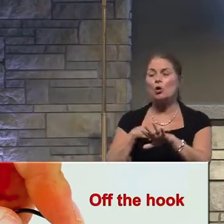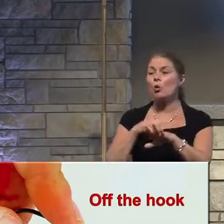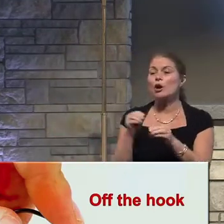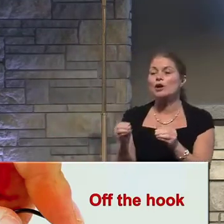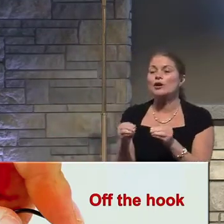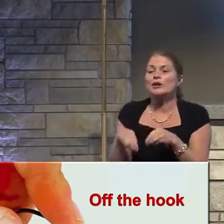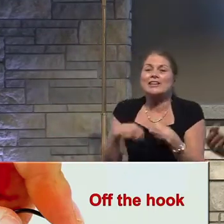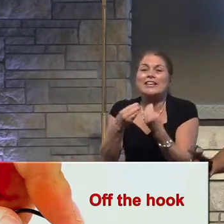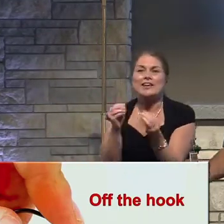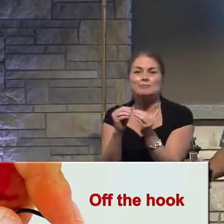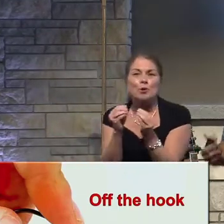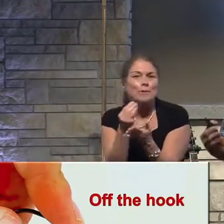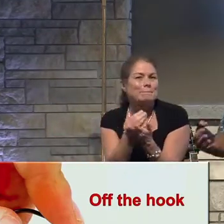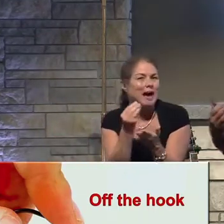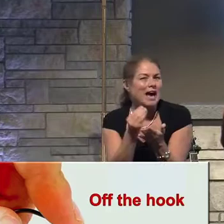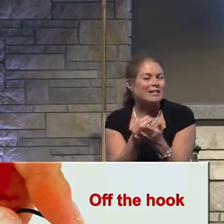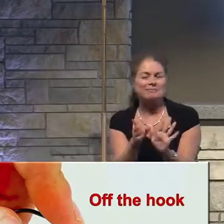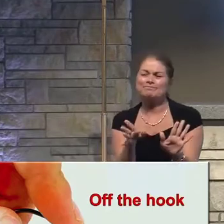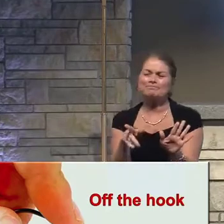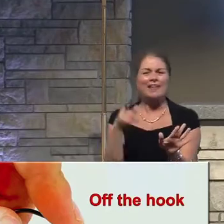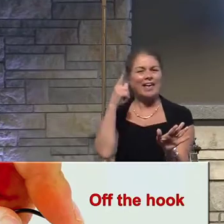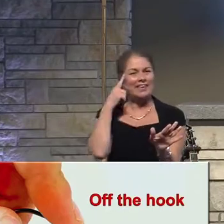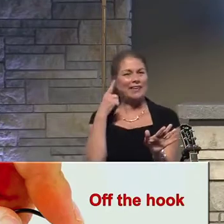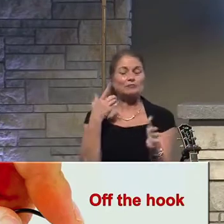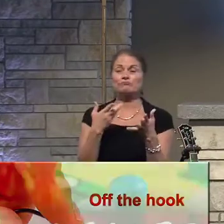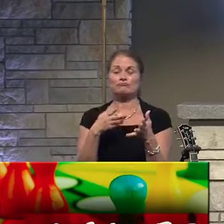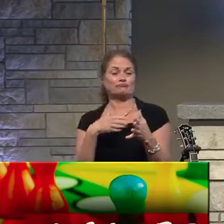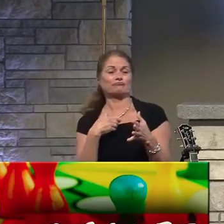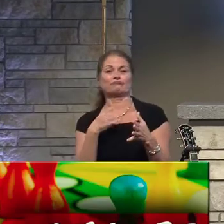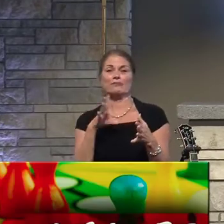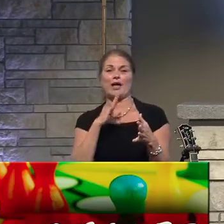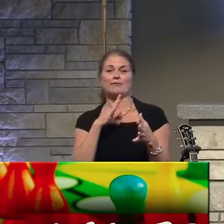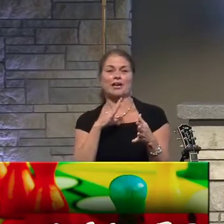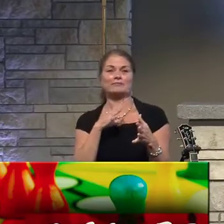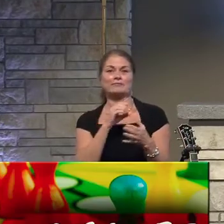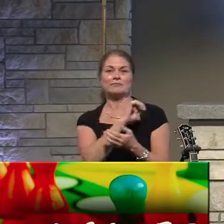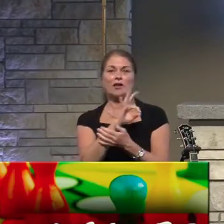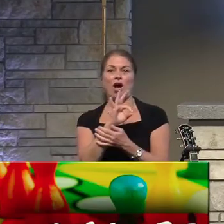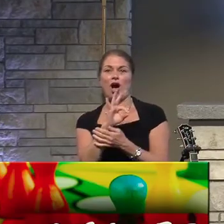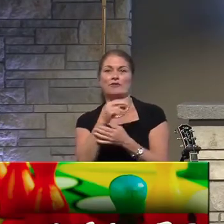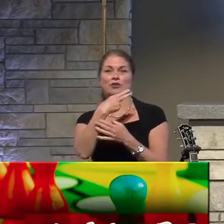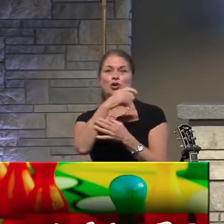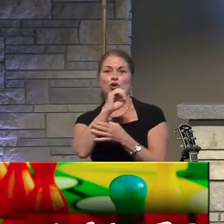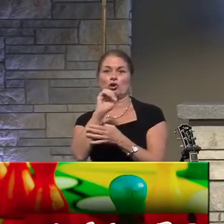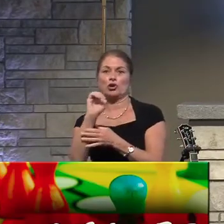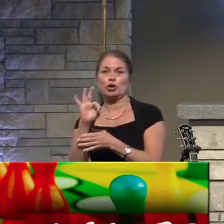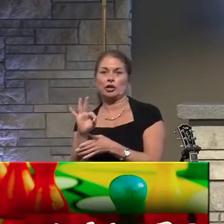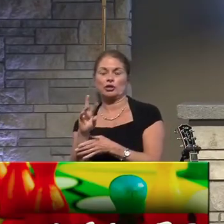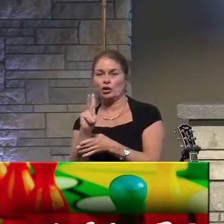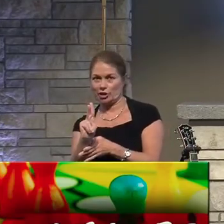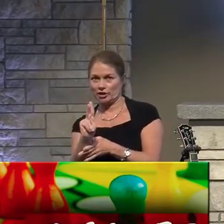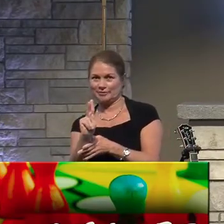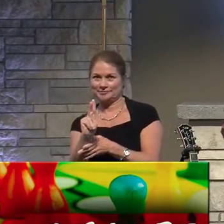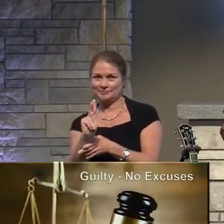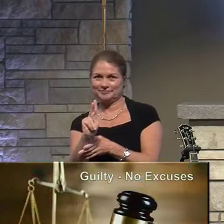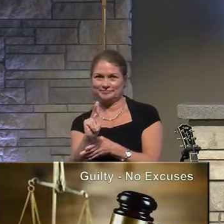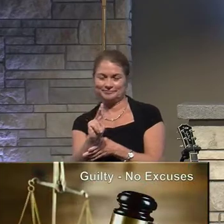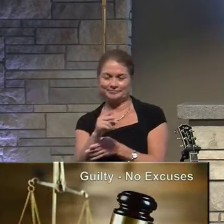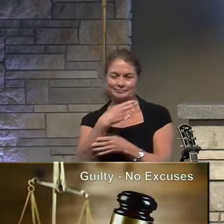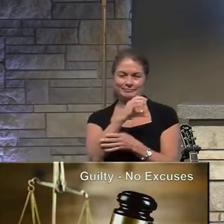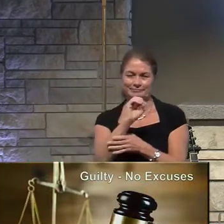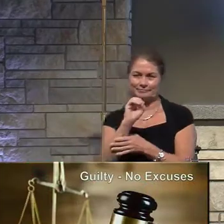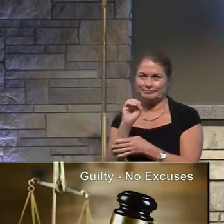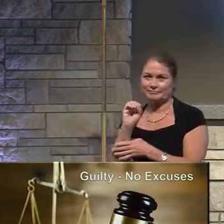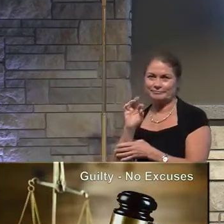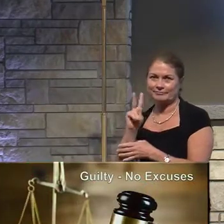bit more money, or maybe if you just do something, you think that it gets you off the hook. My friends, no games with God. We're guilty.